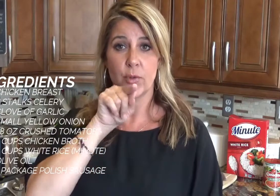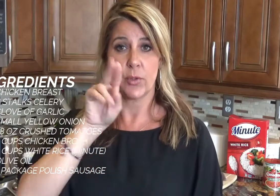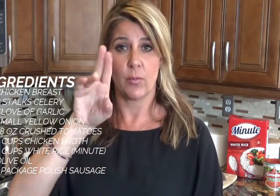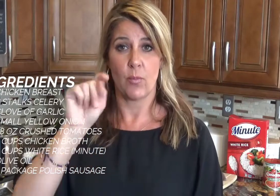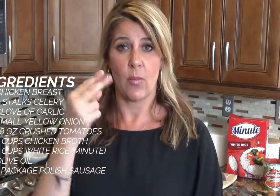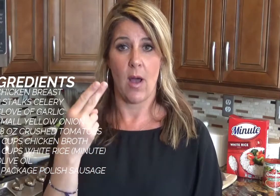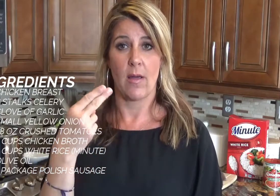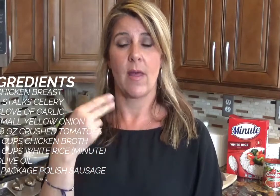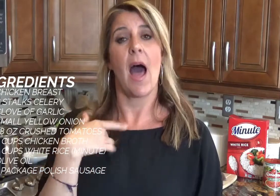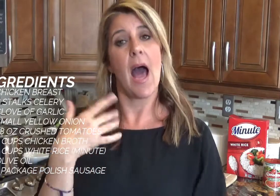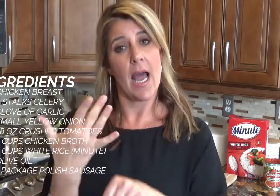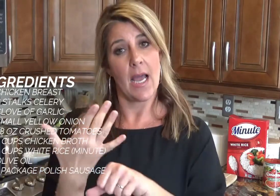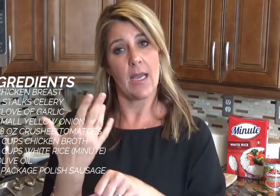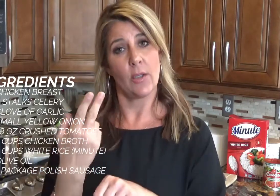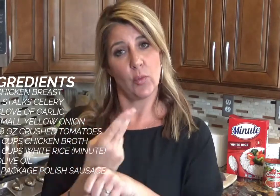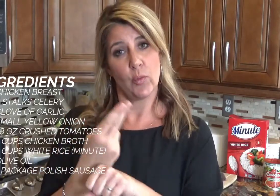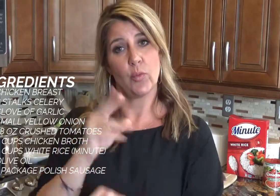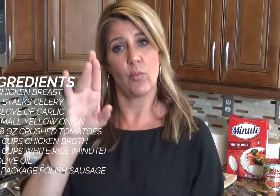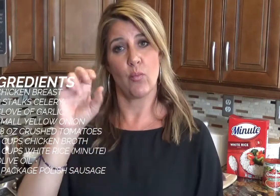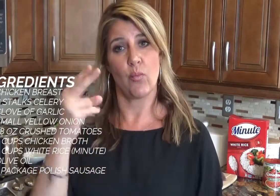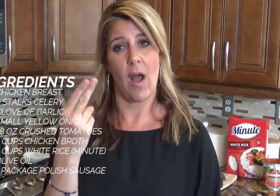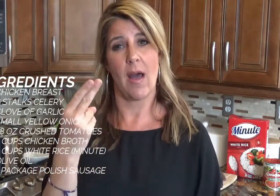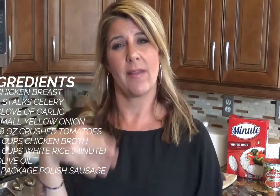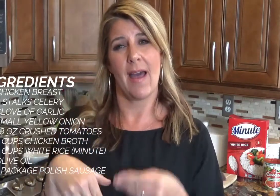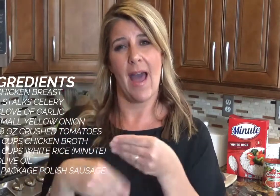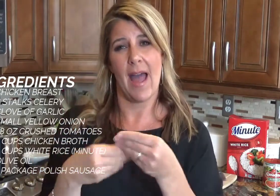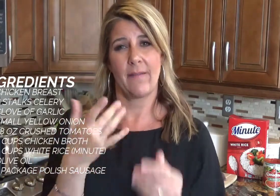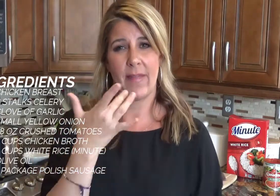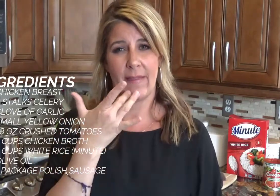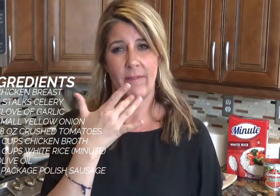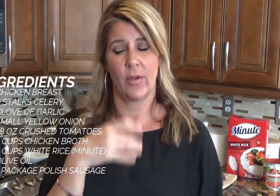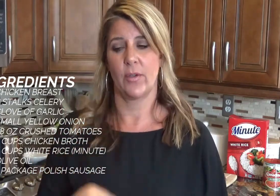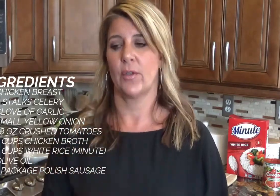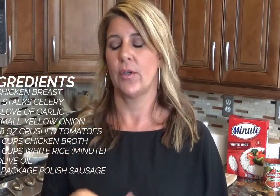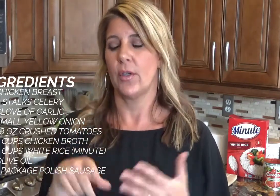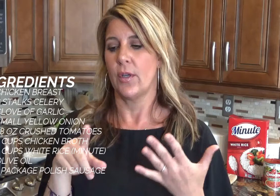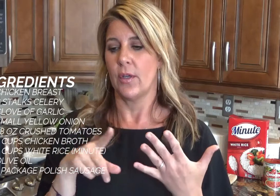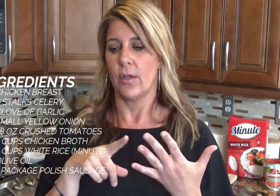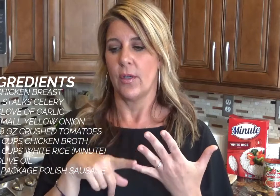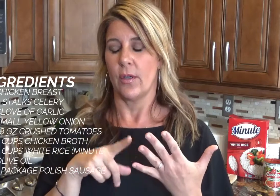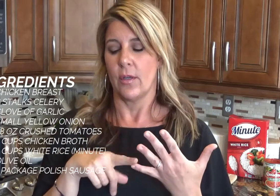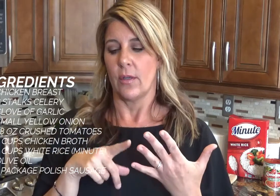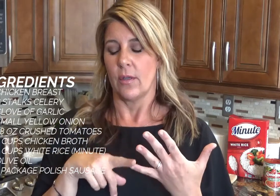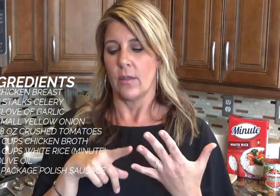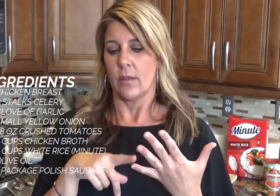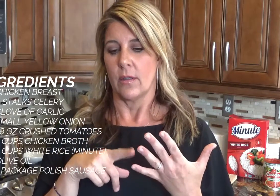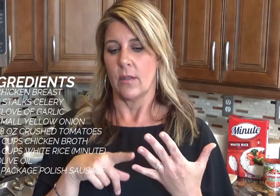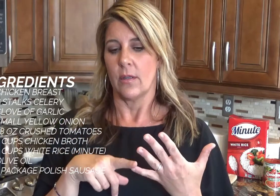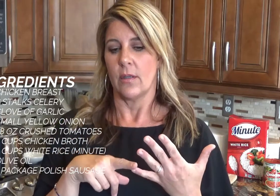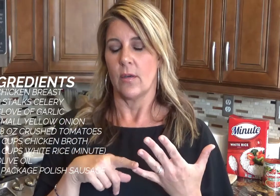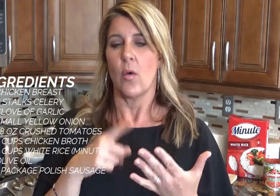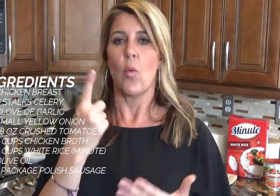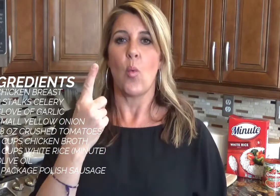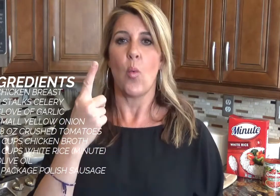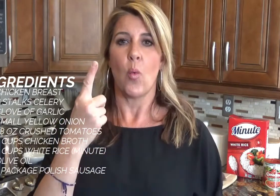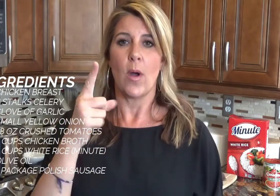or 2 cups of chicken broth. I use the chicken broth because I like that added flavor. 1